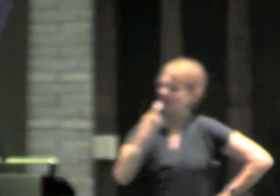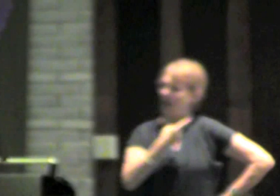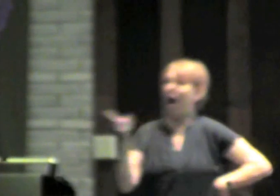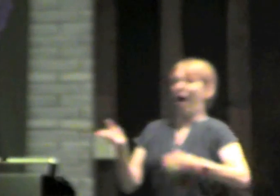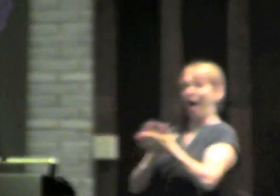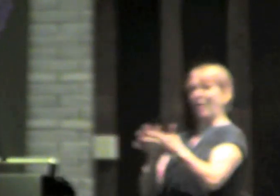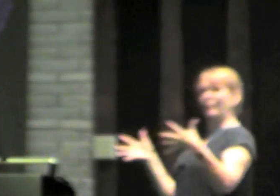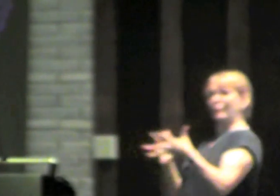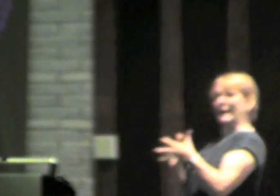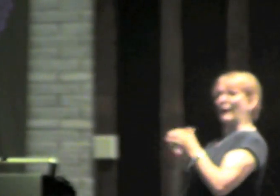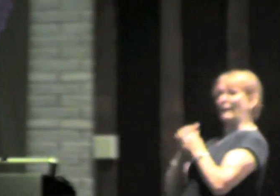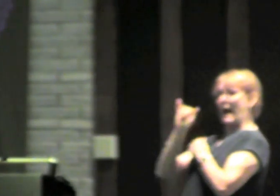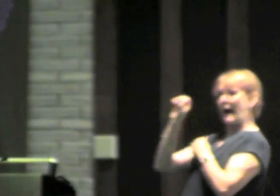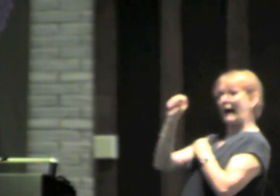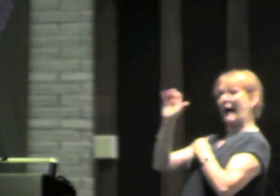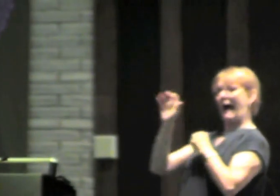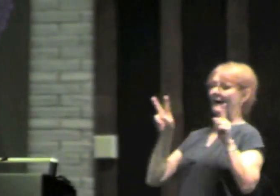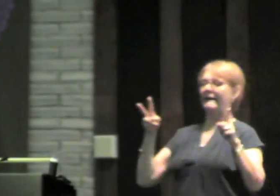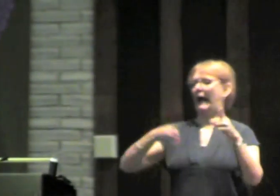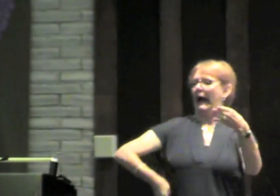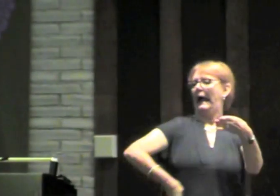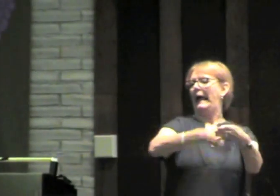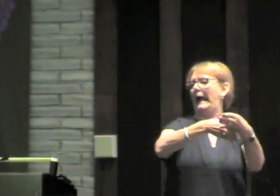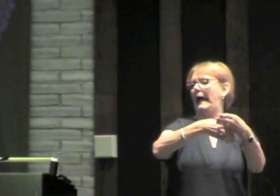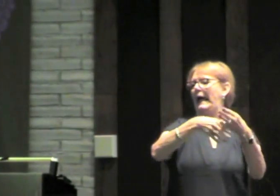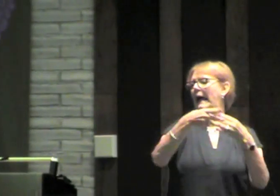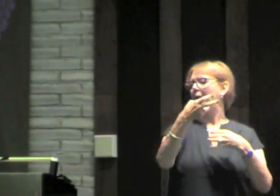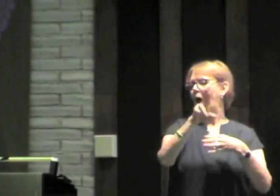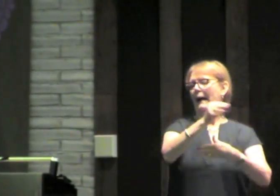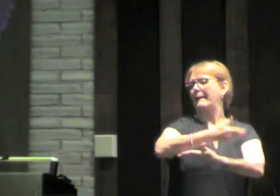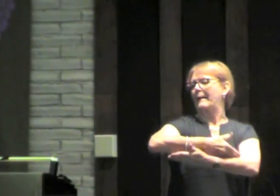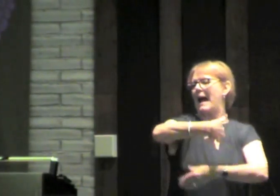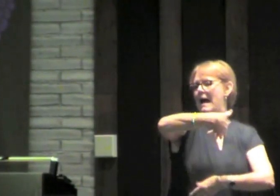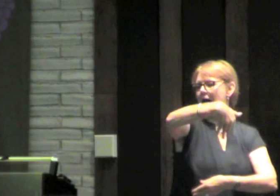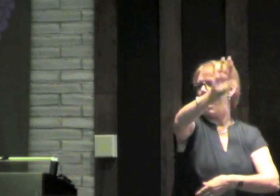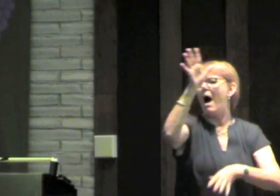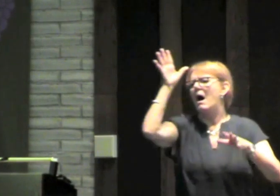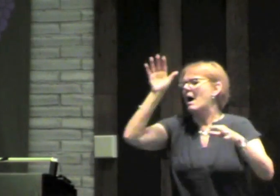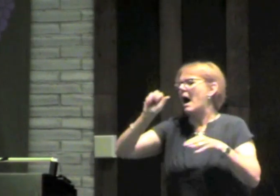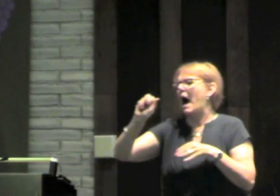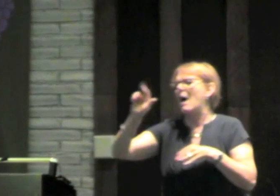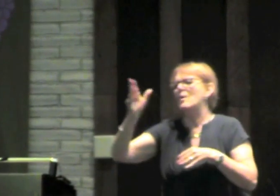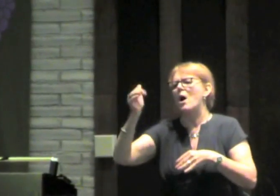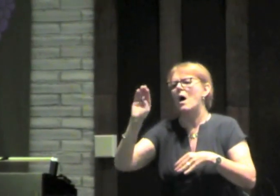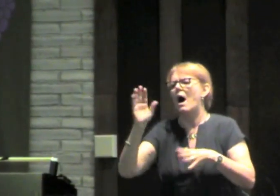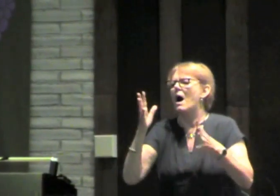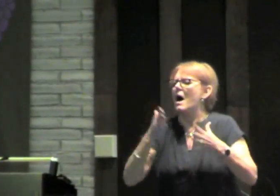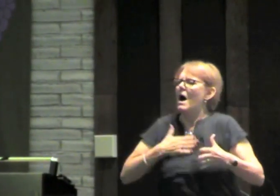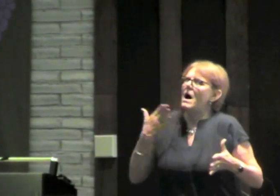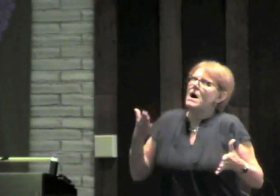And then excuse me, that wasn't David, but remember when Sarah got jealous because Abram